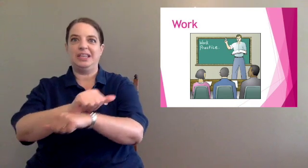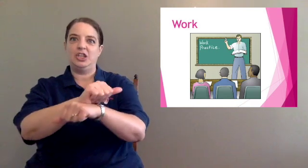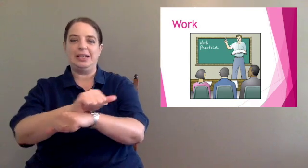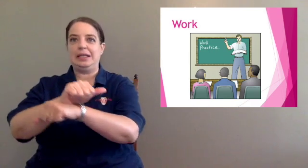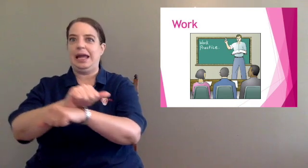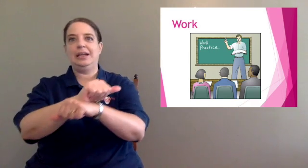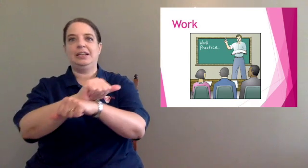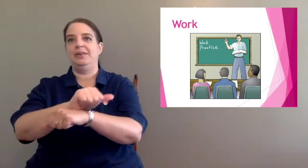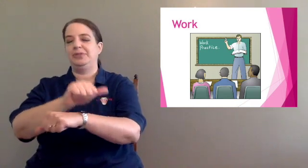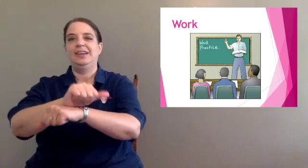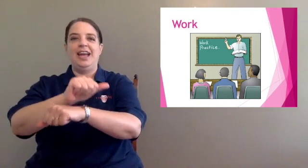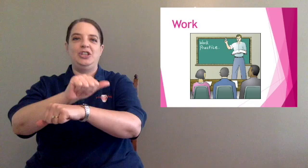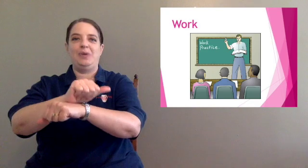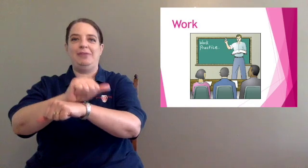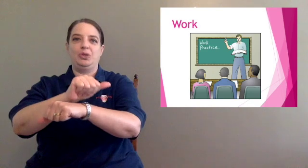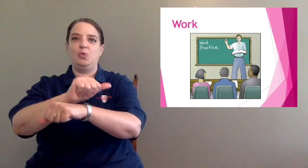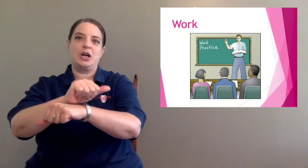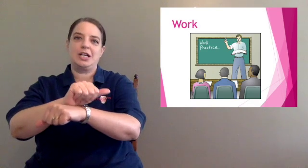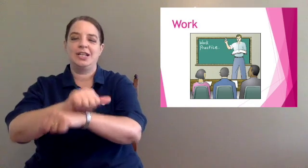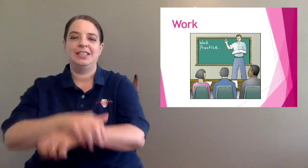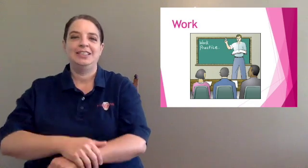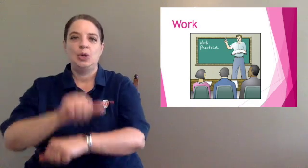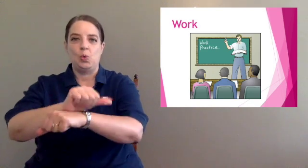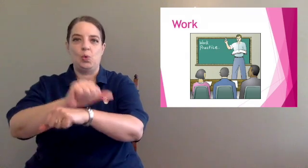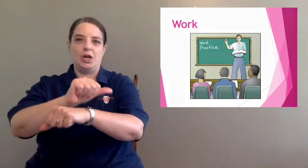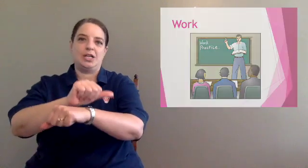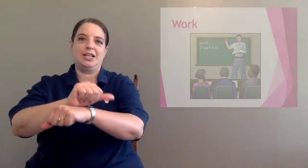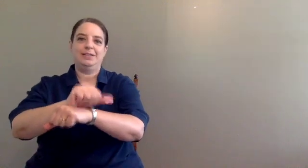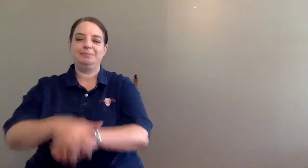you're in handcuffs and you have to work. Work.